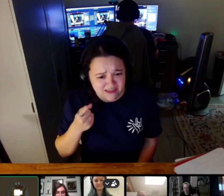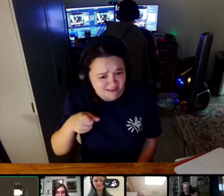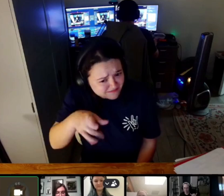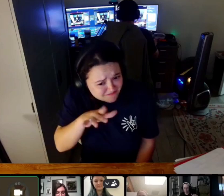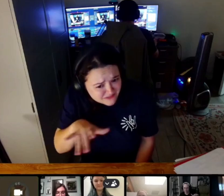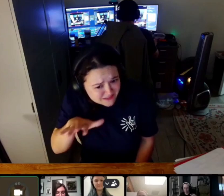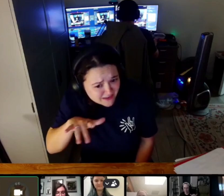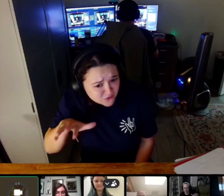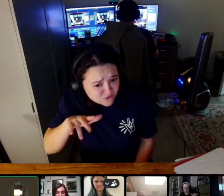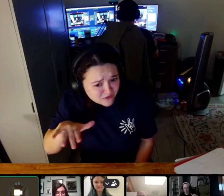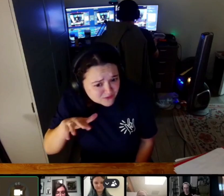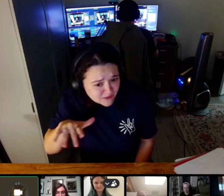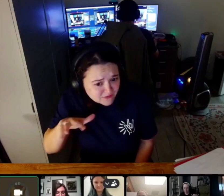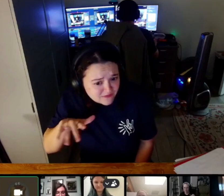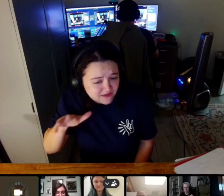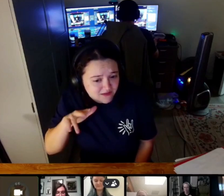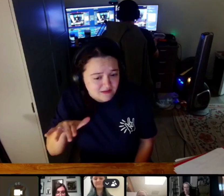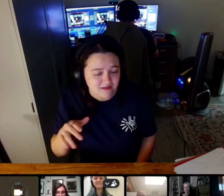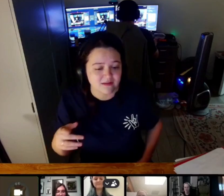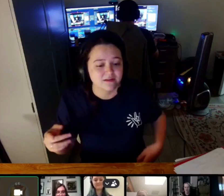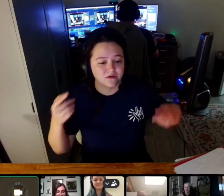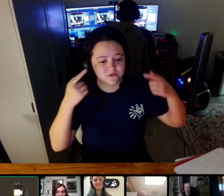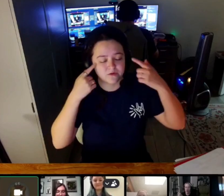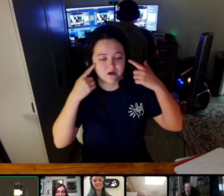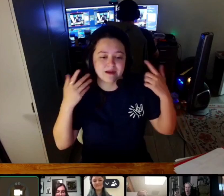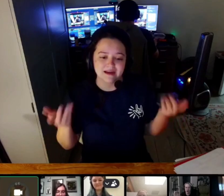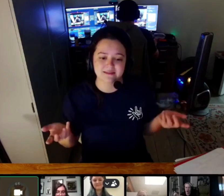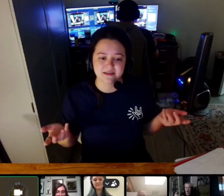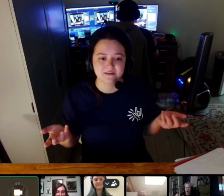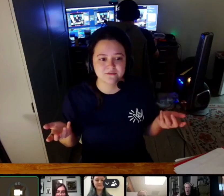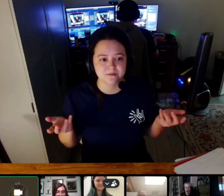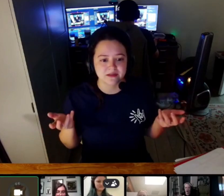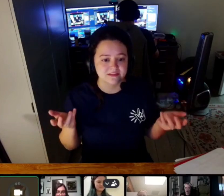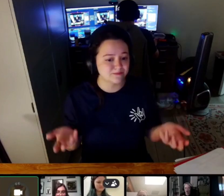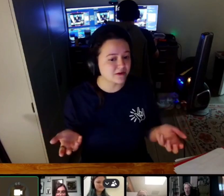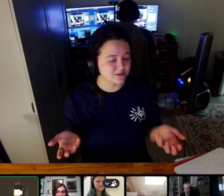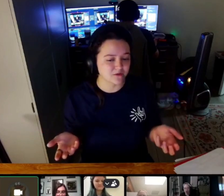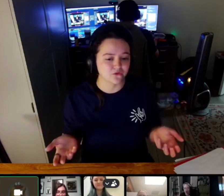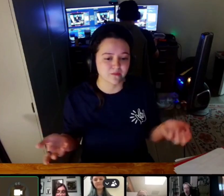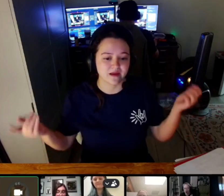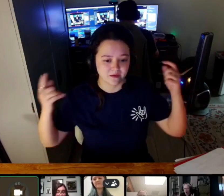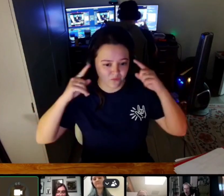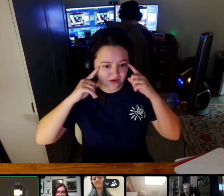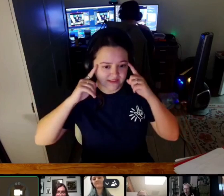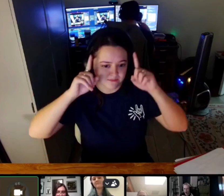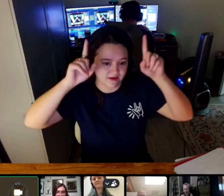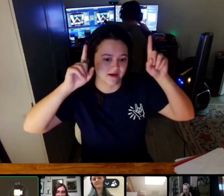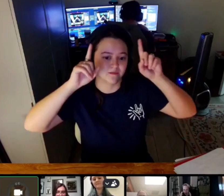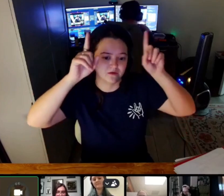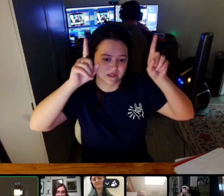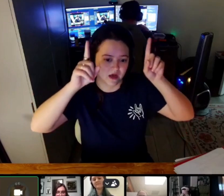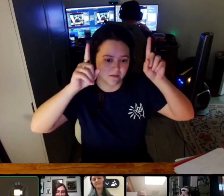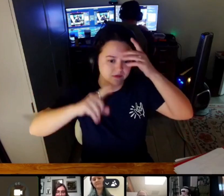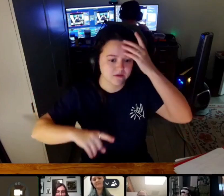understand. Can you fingerspell? Notice whenever I'm asking if somebody can fingerspell for me, I'm raising my eyebrows up.